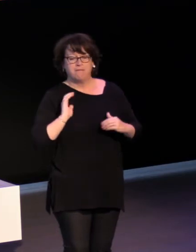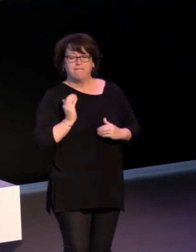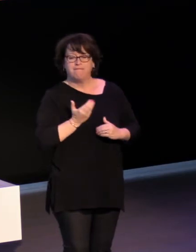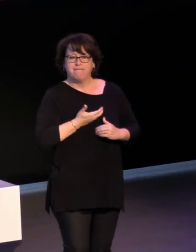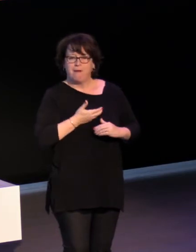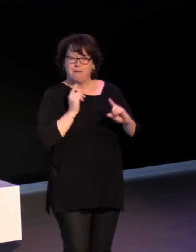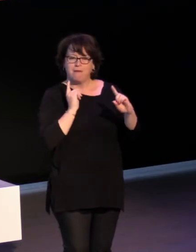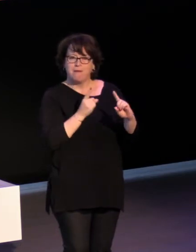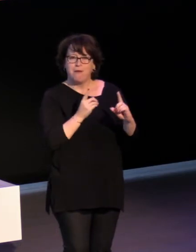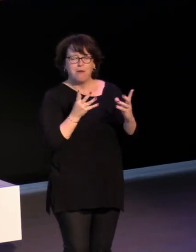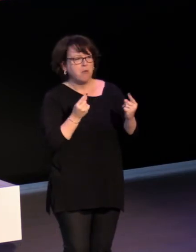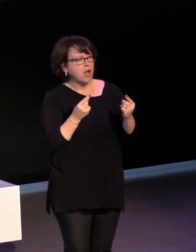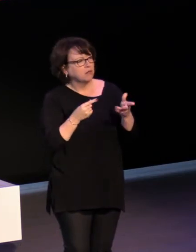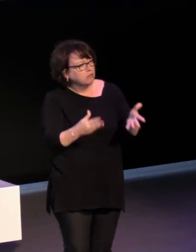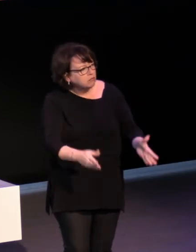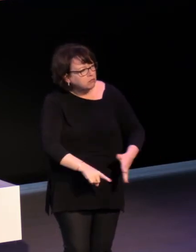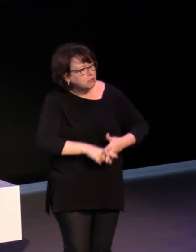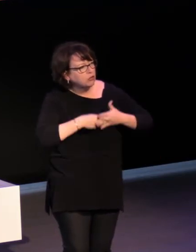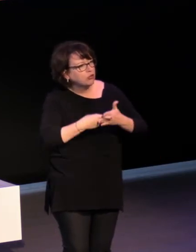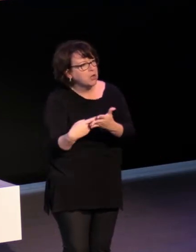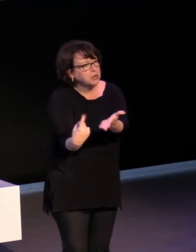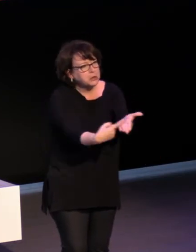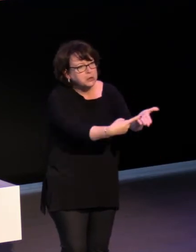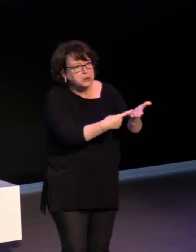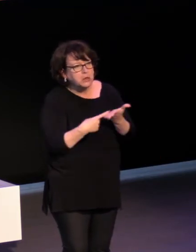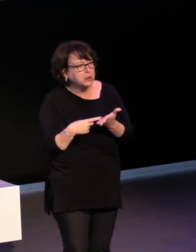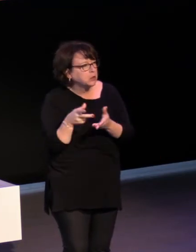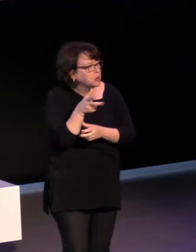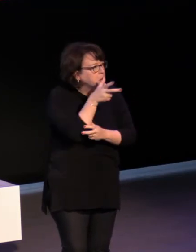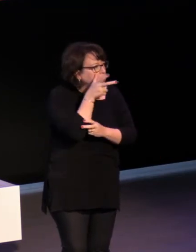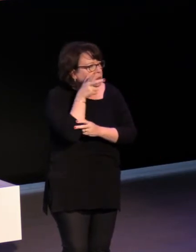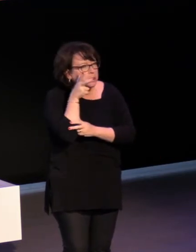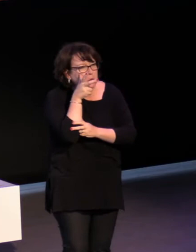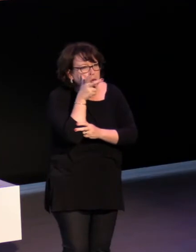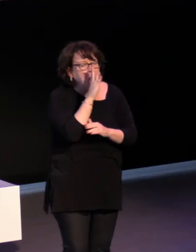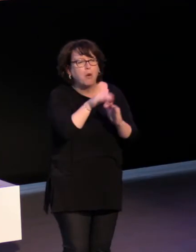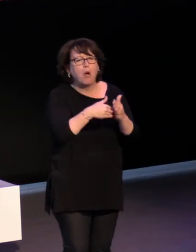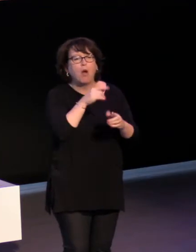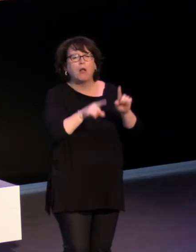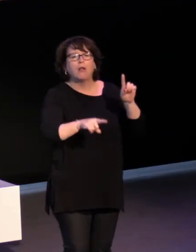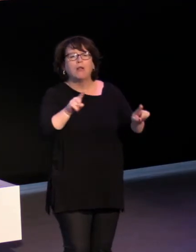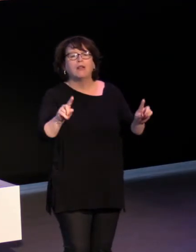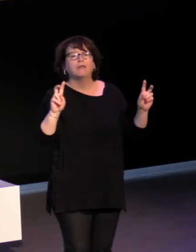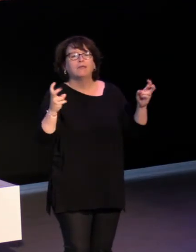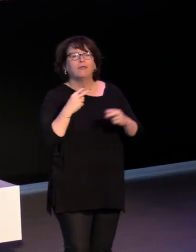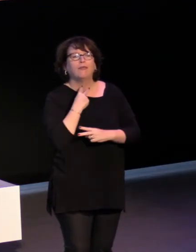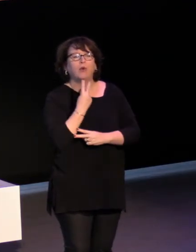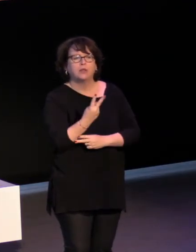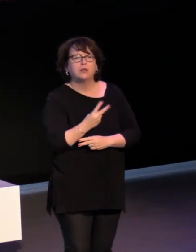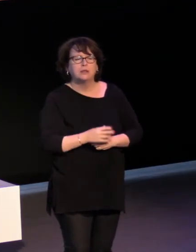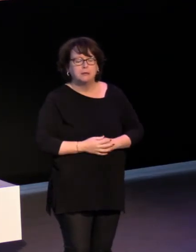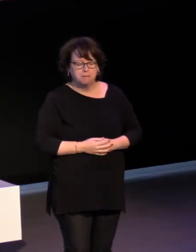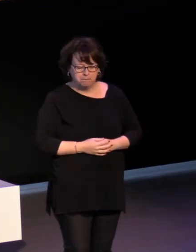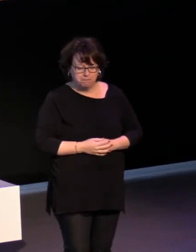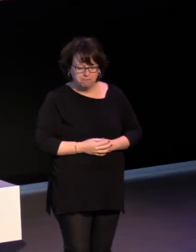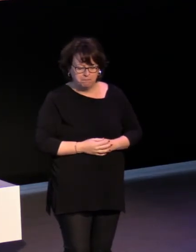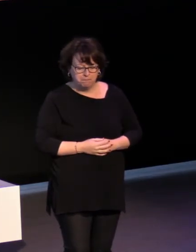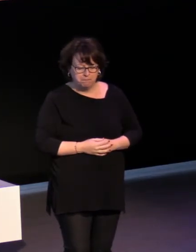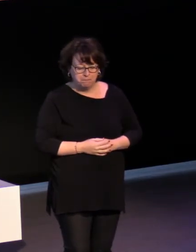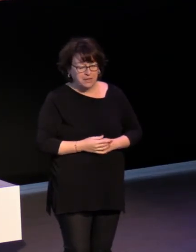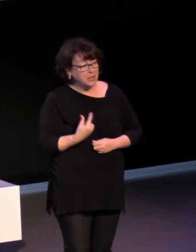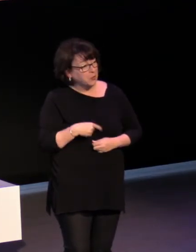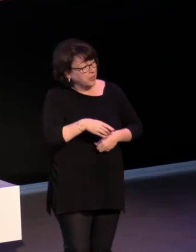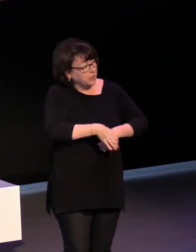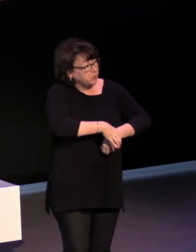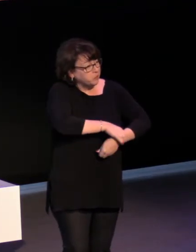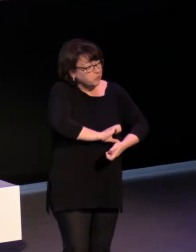to open up the canon and bring voices to the table that have been overlooked or underrepresented. We are tackling